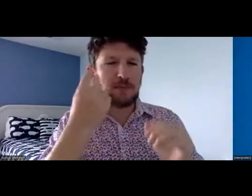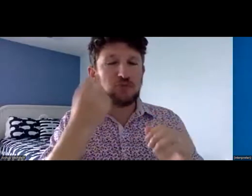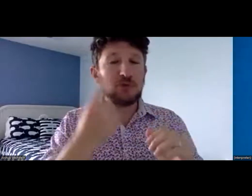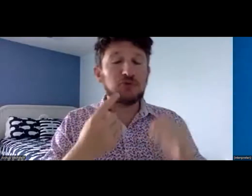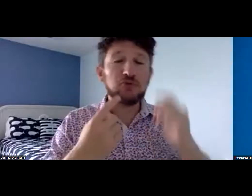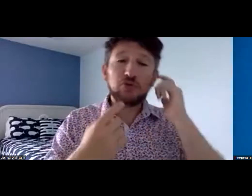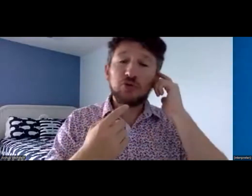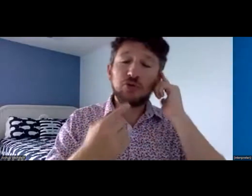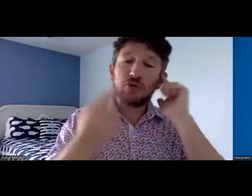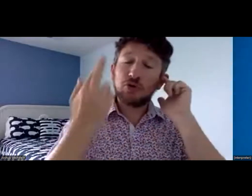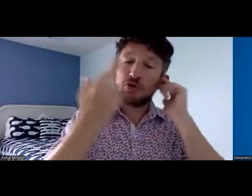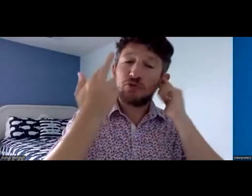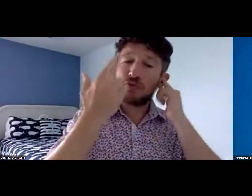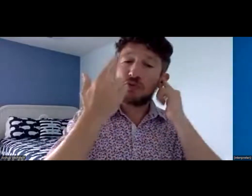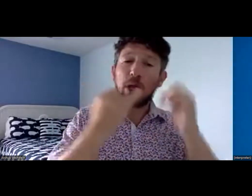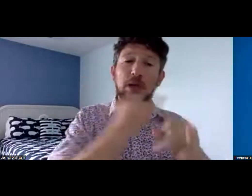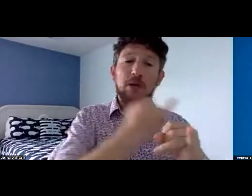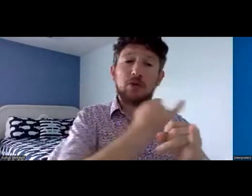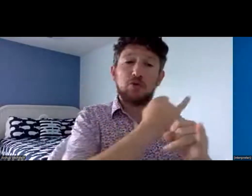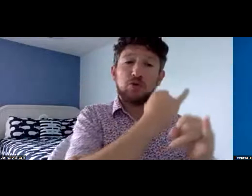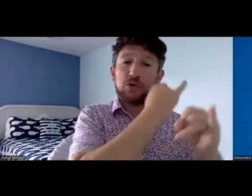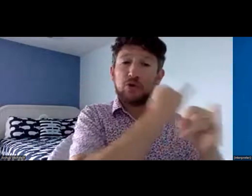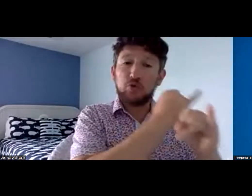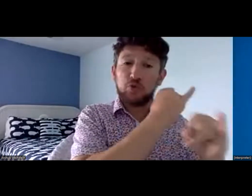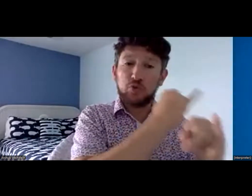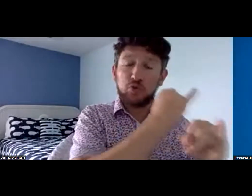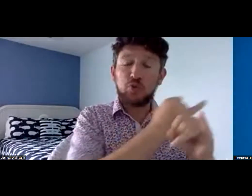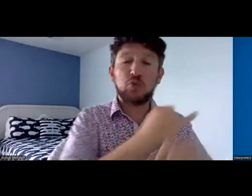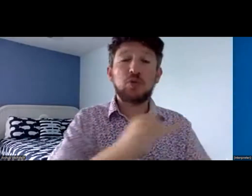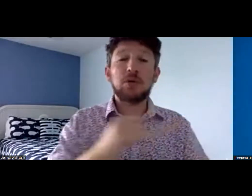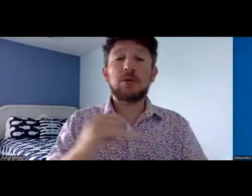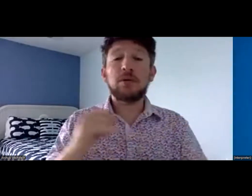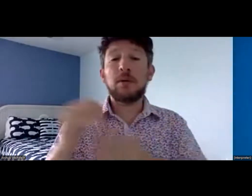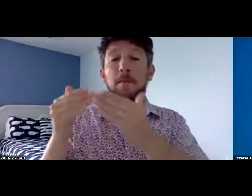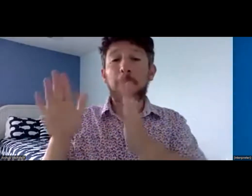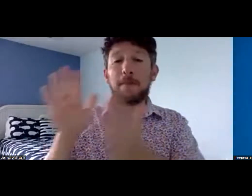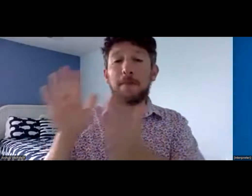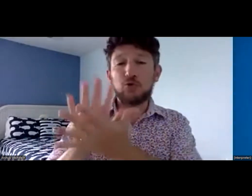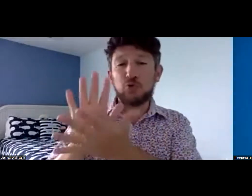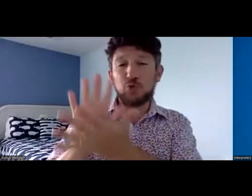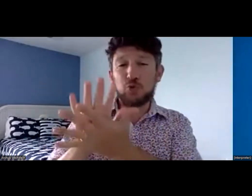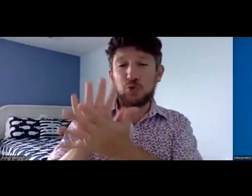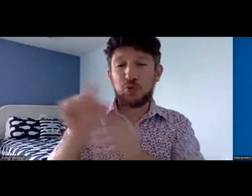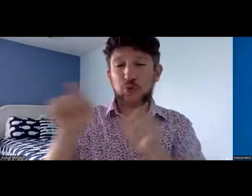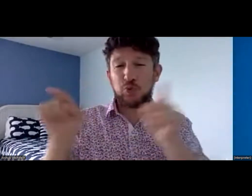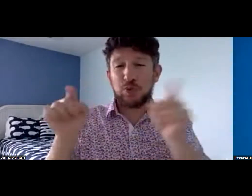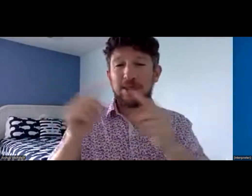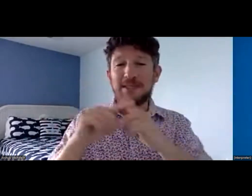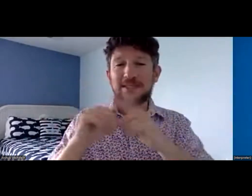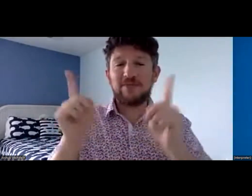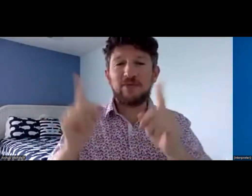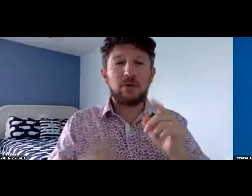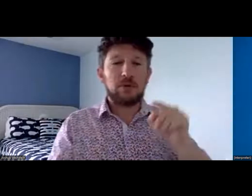their literacy and reading abilities. And the reason for that is that in schools for the deaf versus